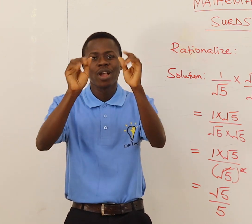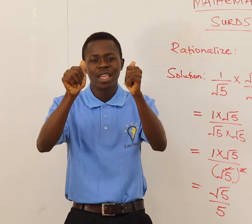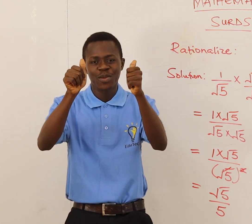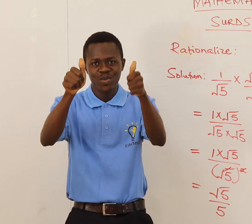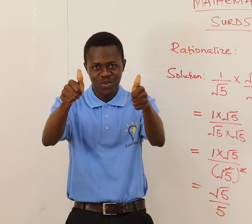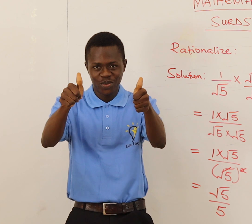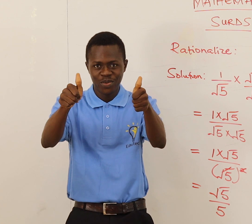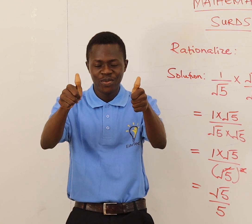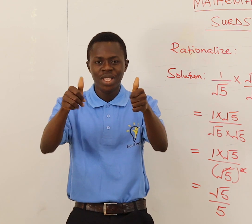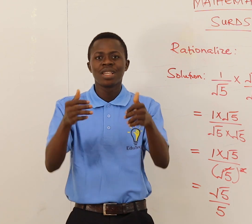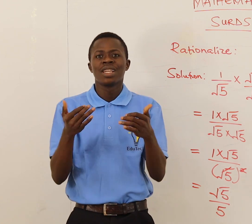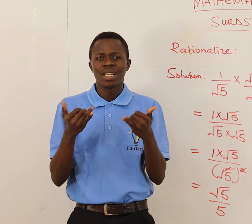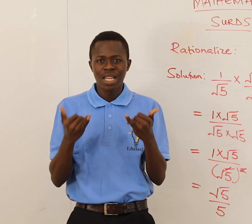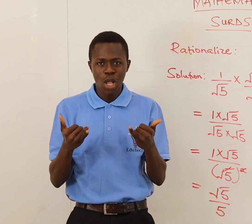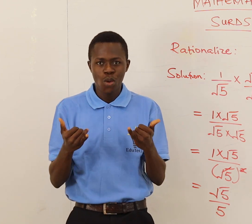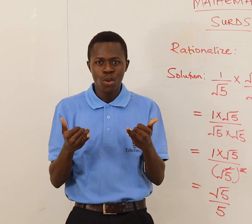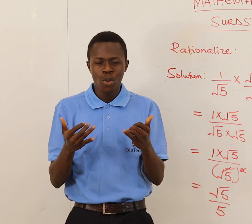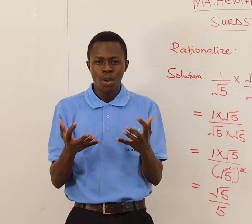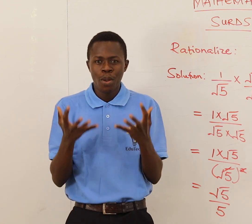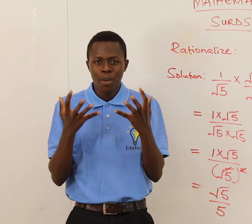So what have we been able to study in today's class?